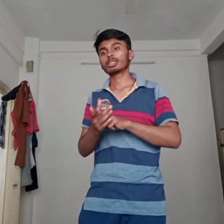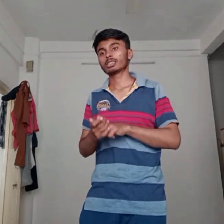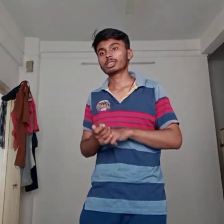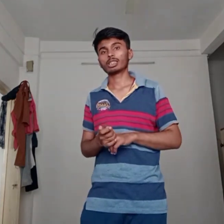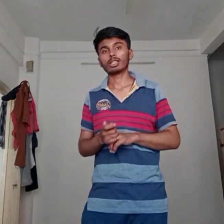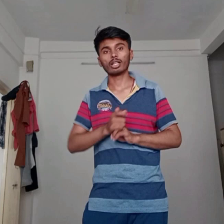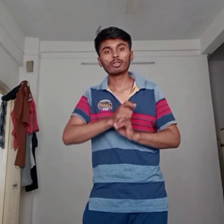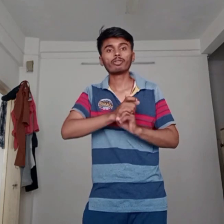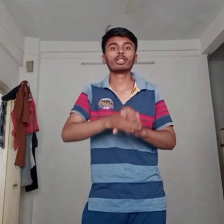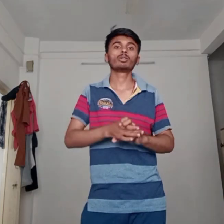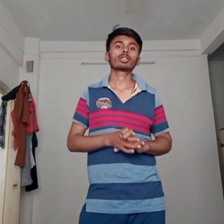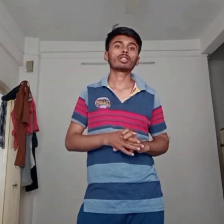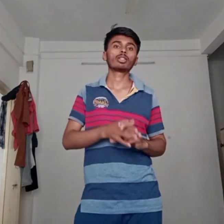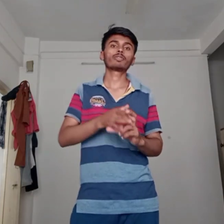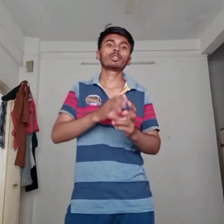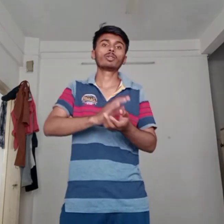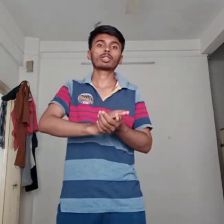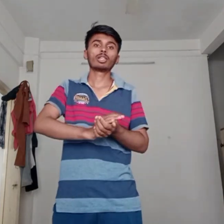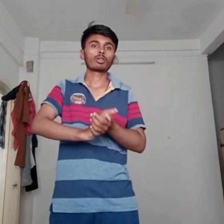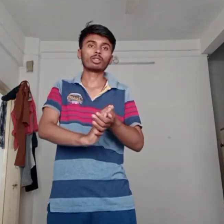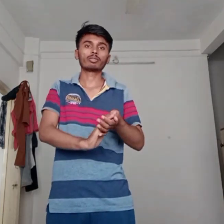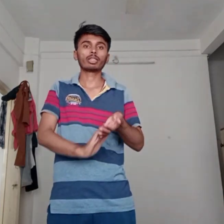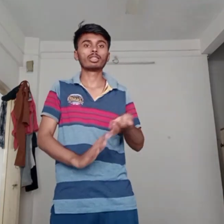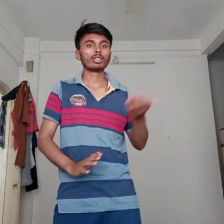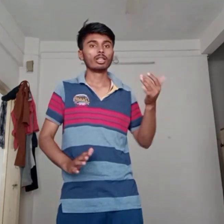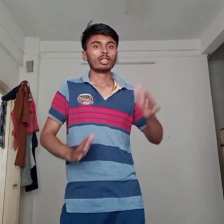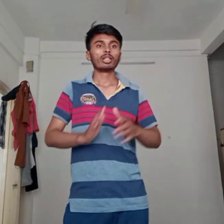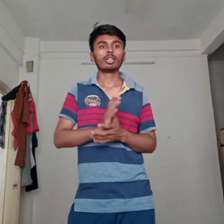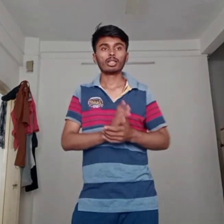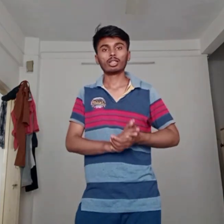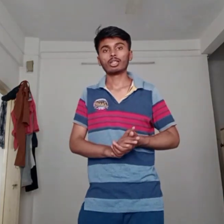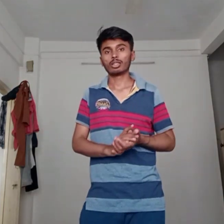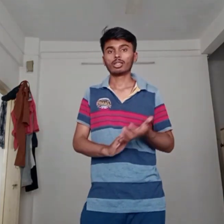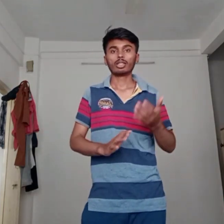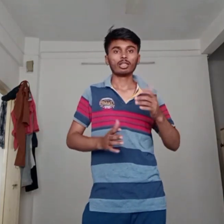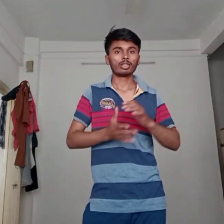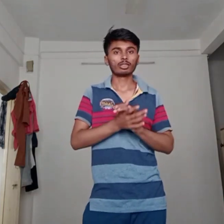is heart failure caused by the